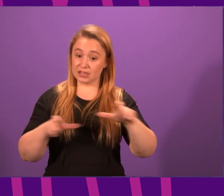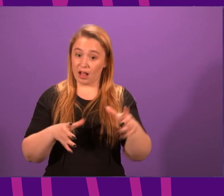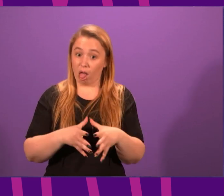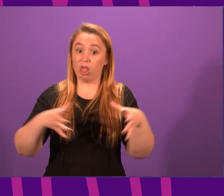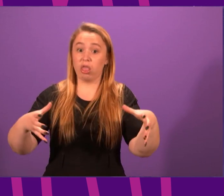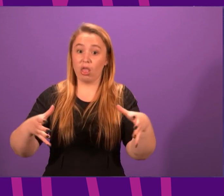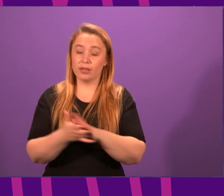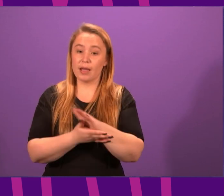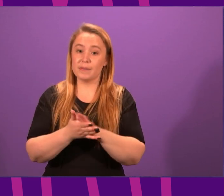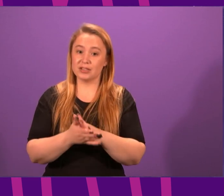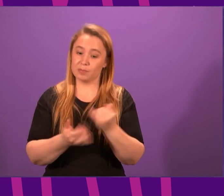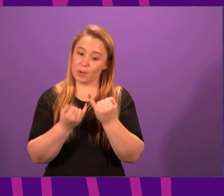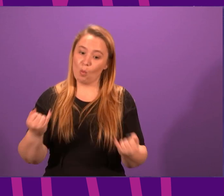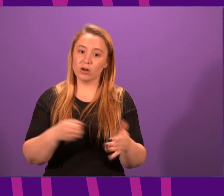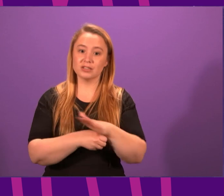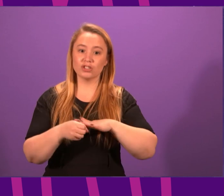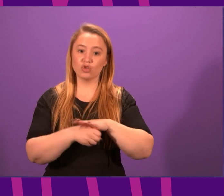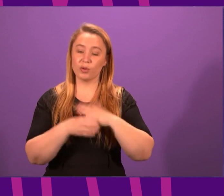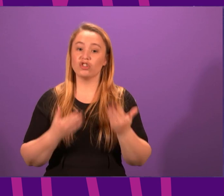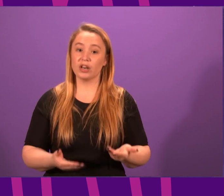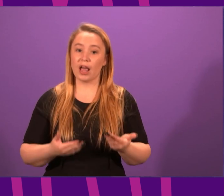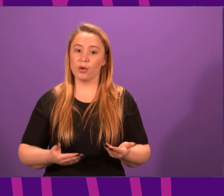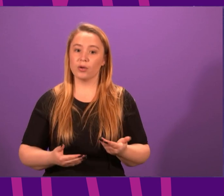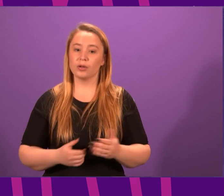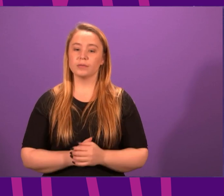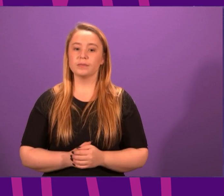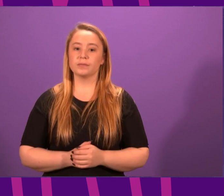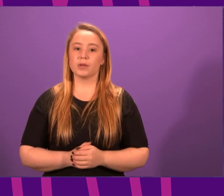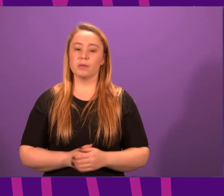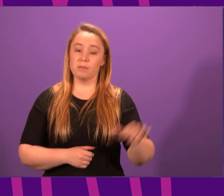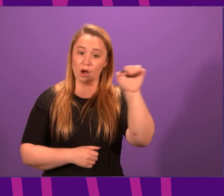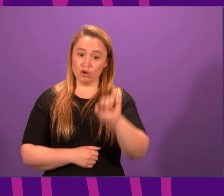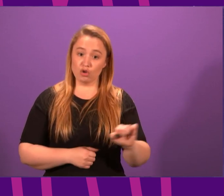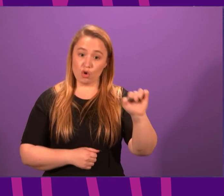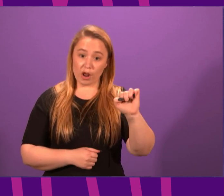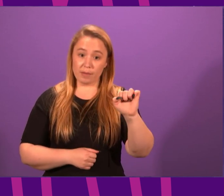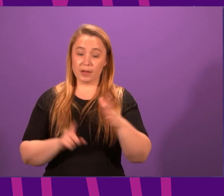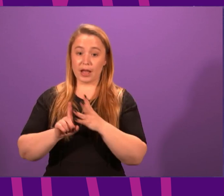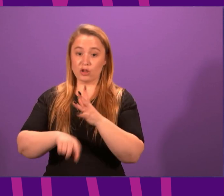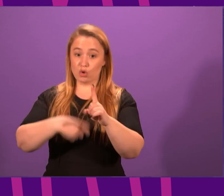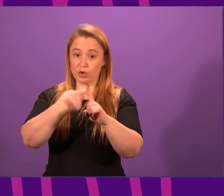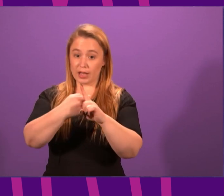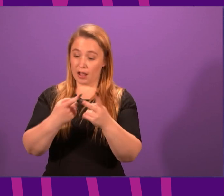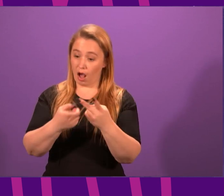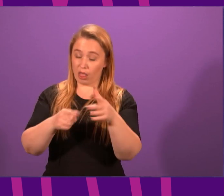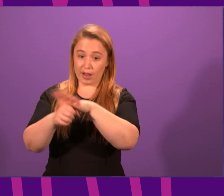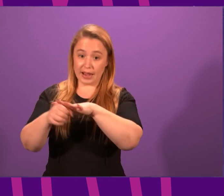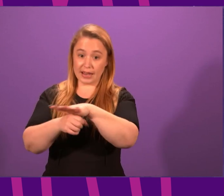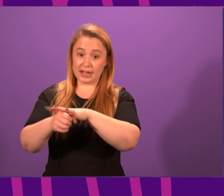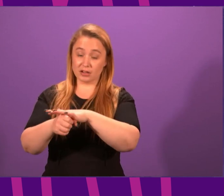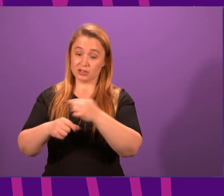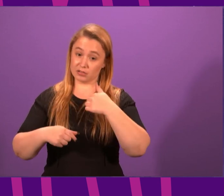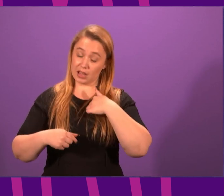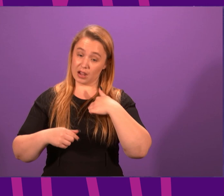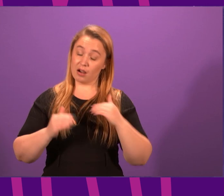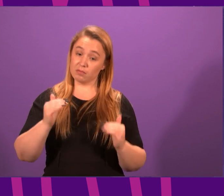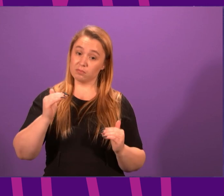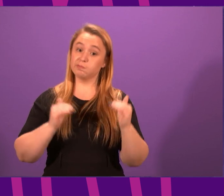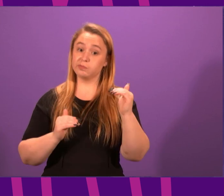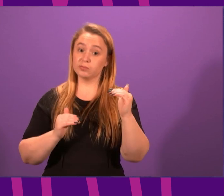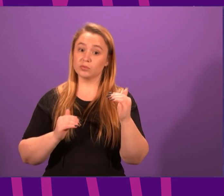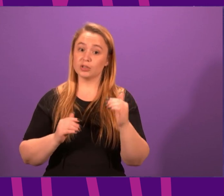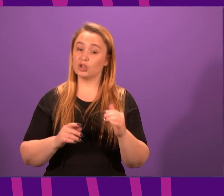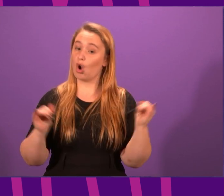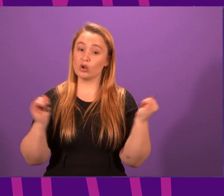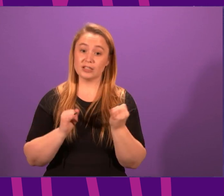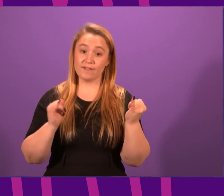face challenges, but if you look across the UK and indeed across Europe, our position is not as severe as some other countries. We shouldn't be complacent about that, but that is